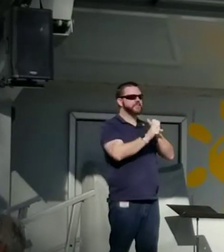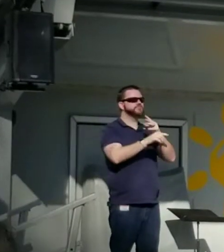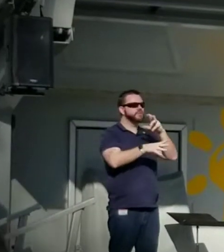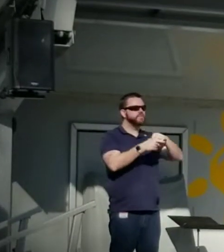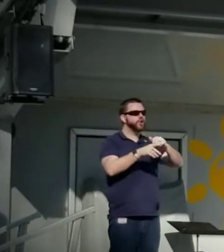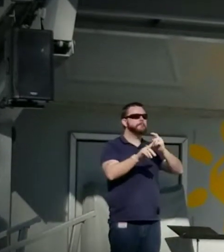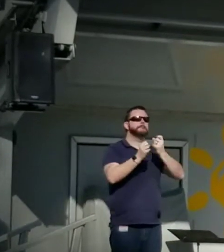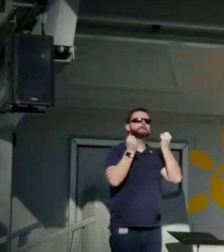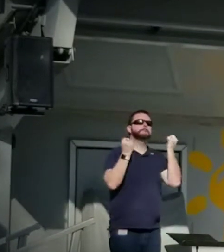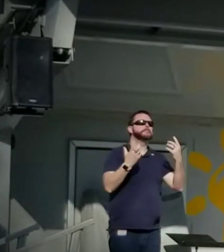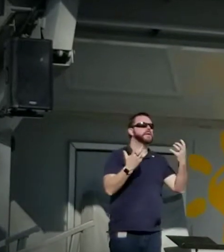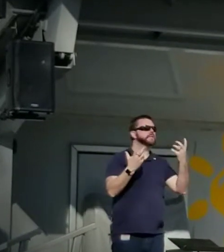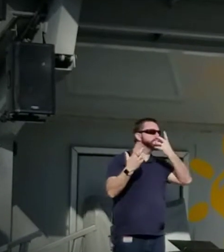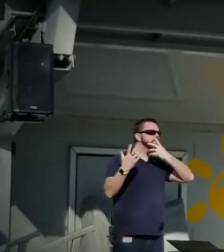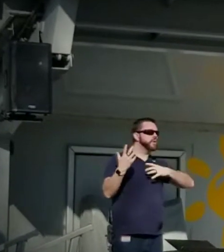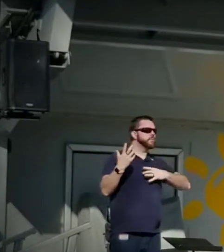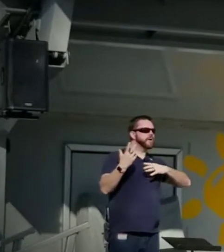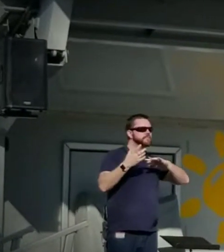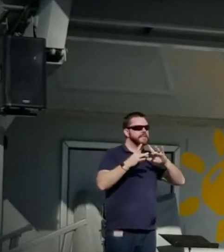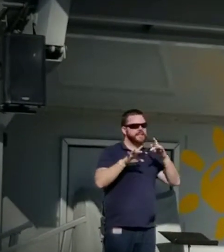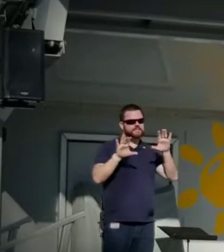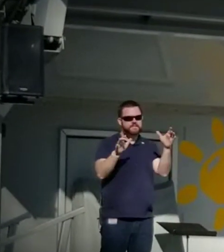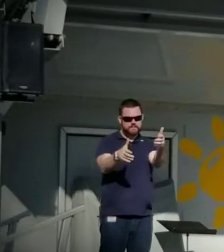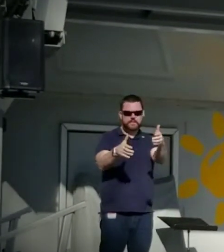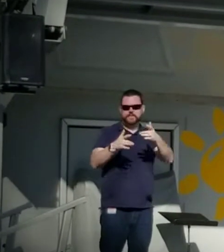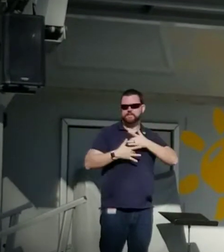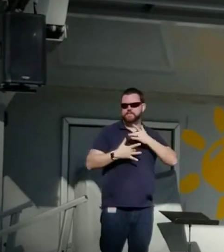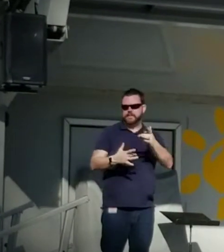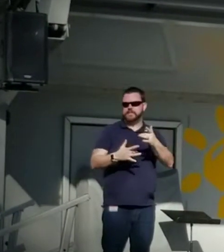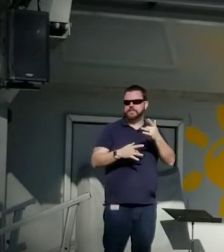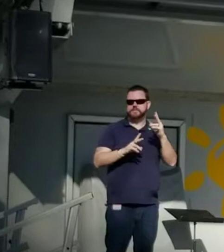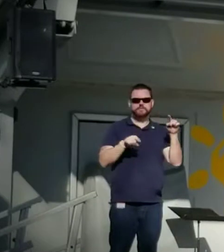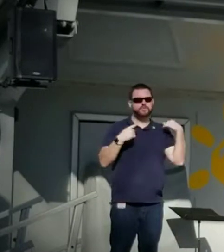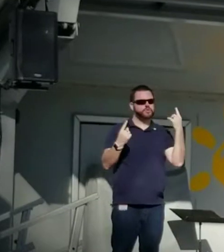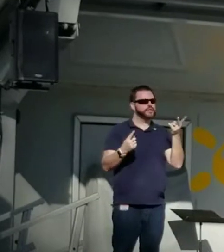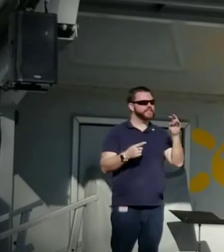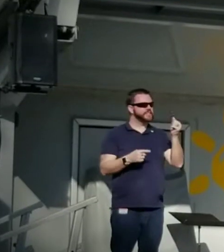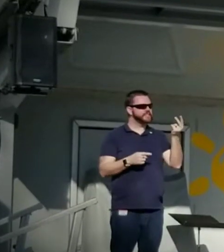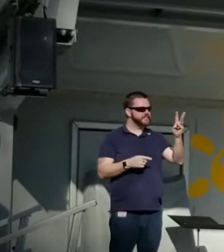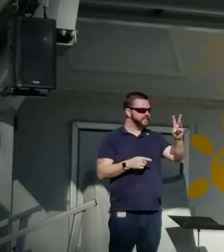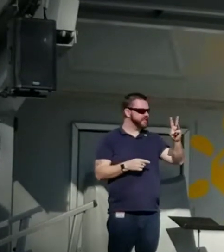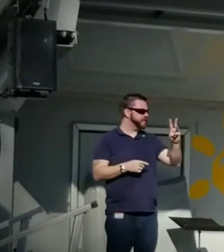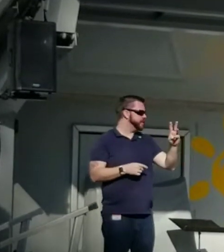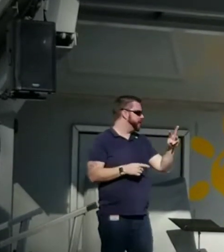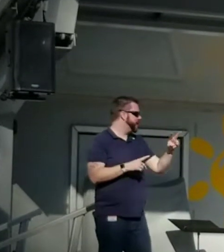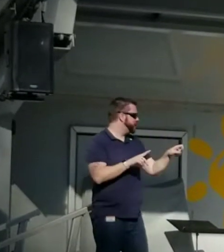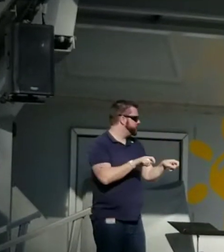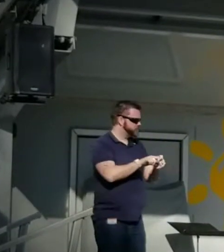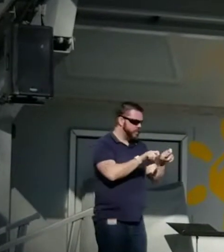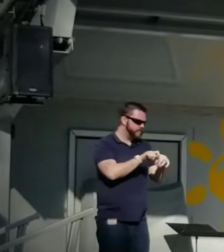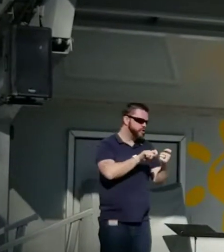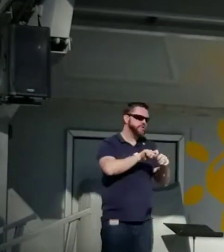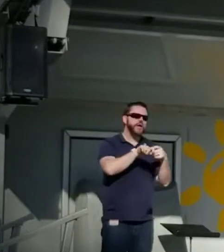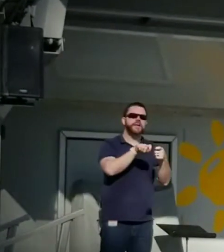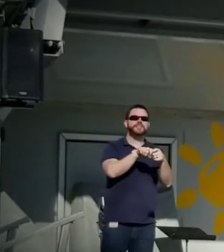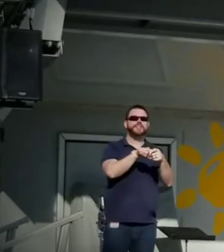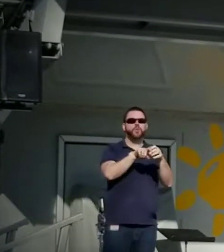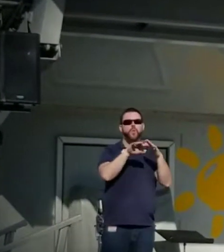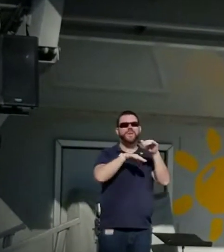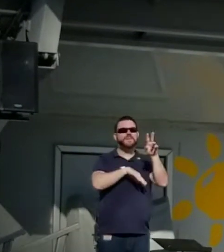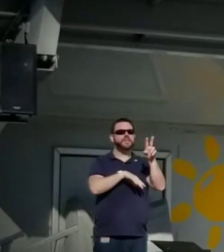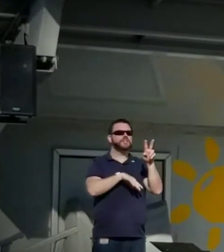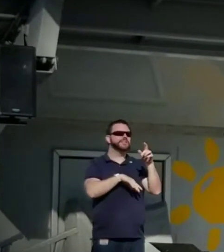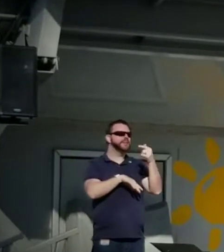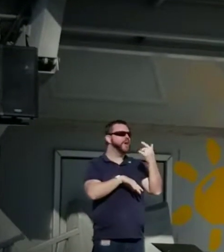many women-centered events. Since 2016, she has crocheted over 200 pink